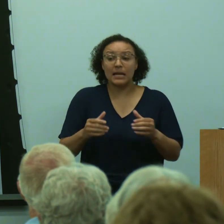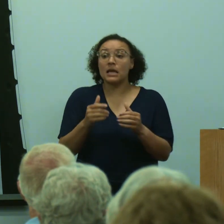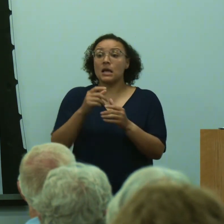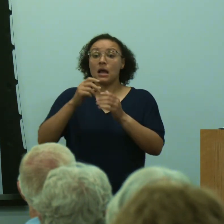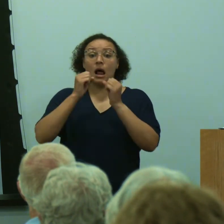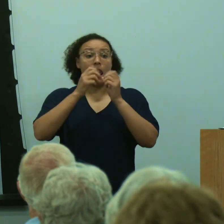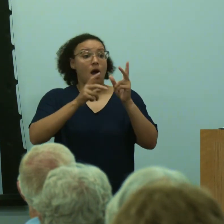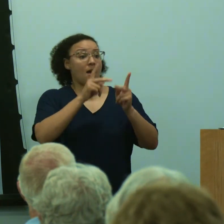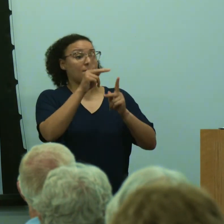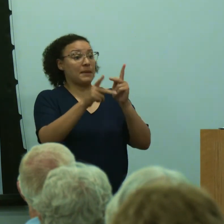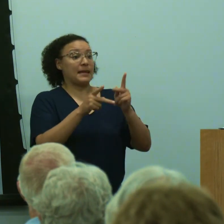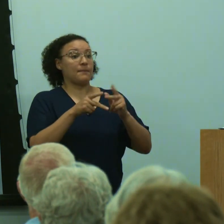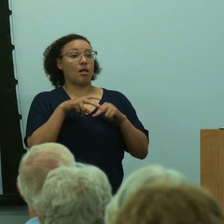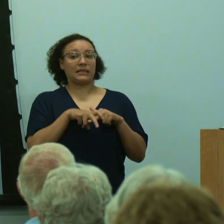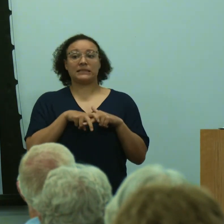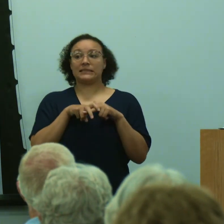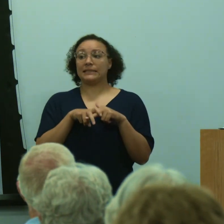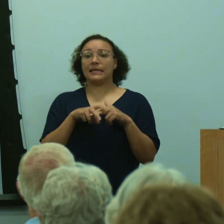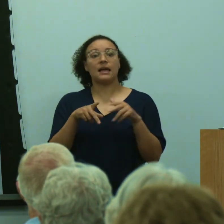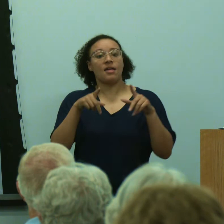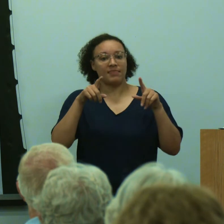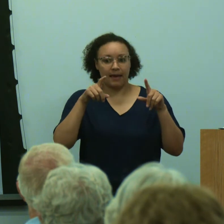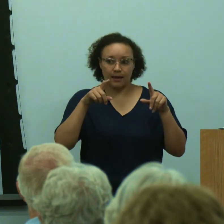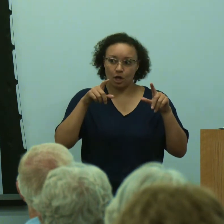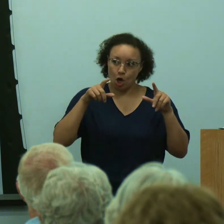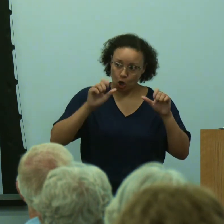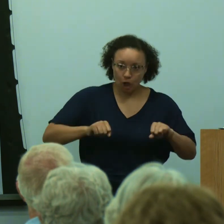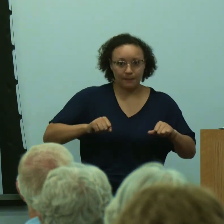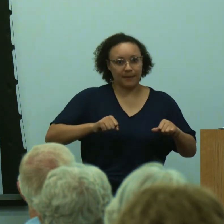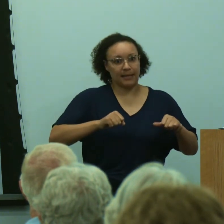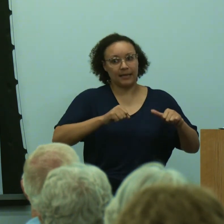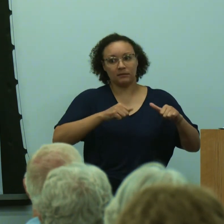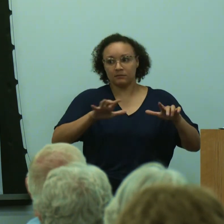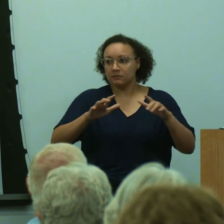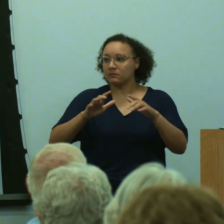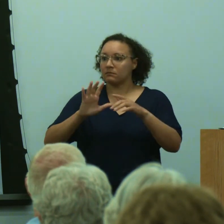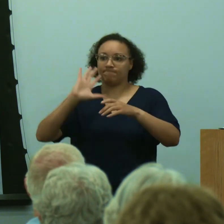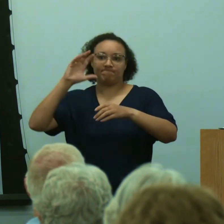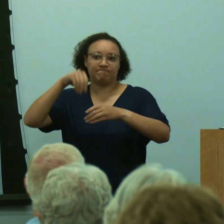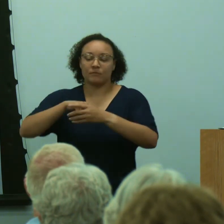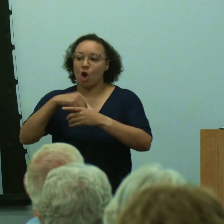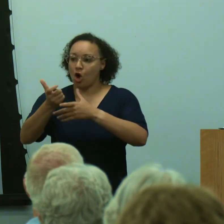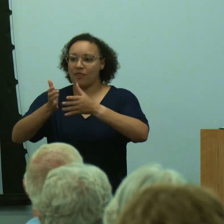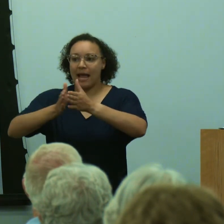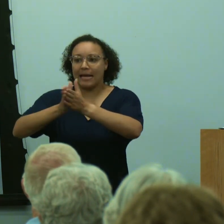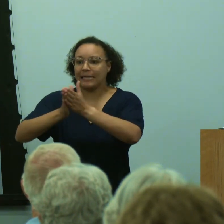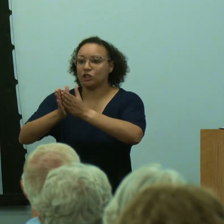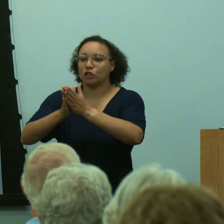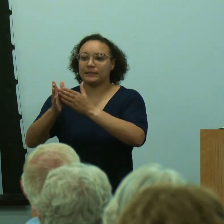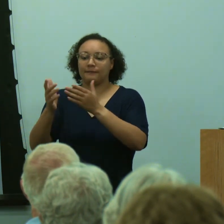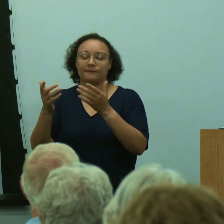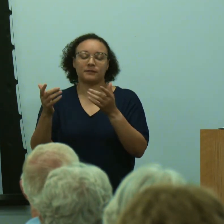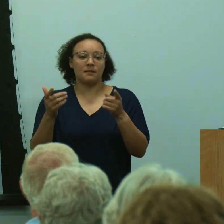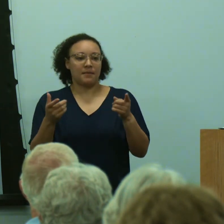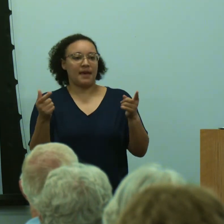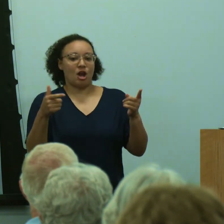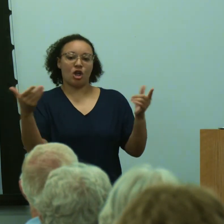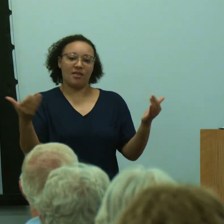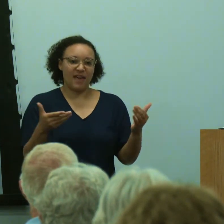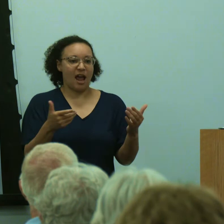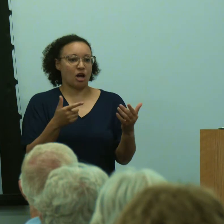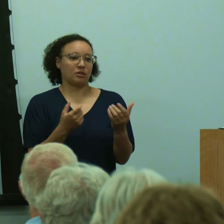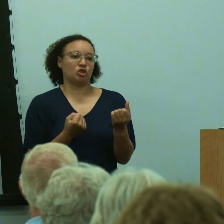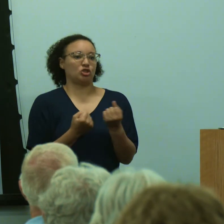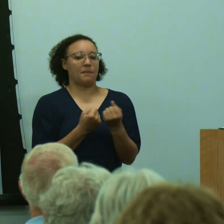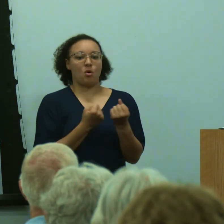sitting when they could be working on a lot of other initiatives to appease one particular party. And just so you know,